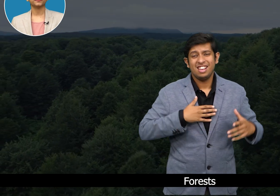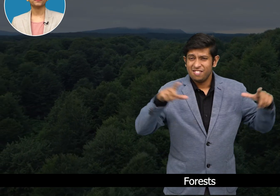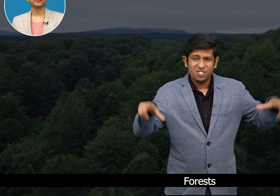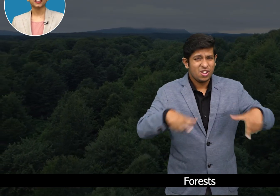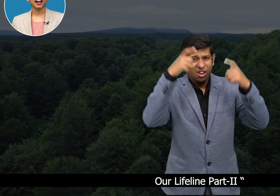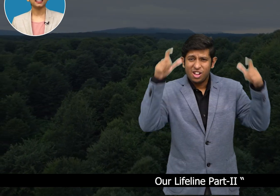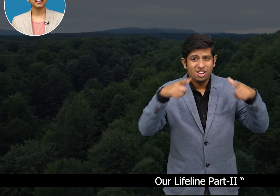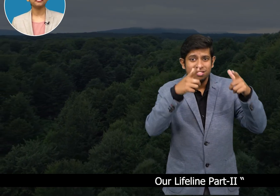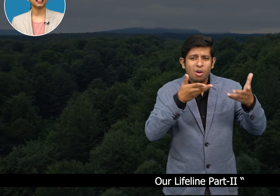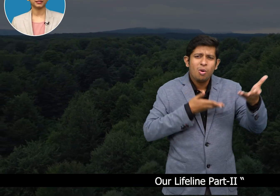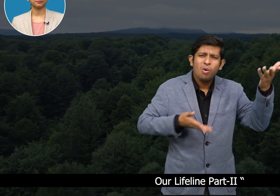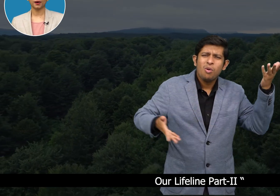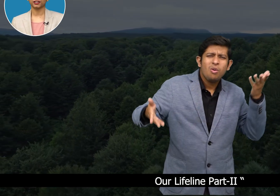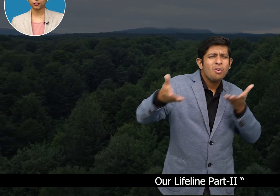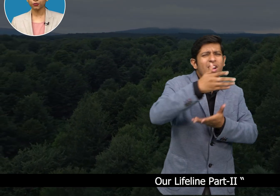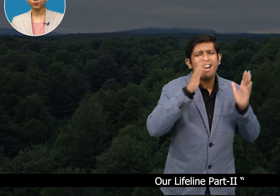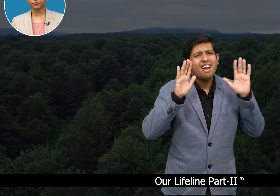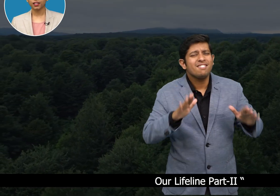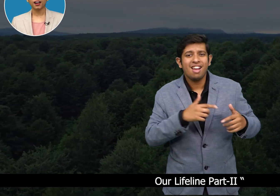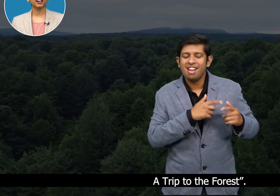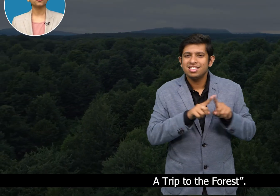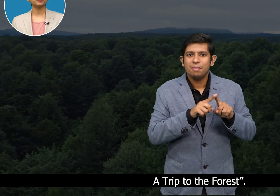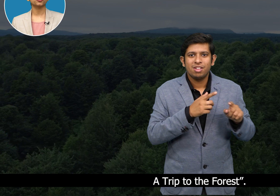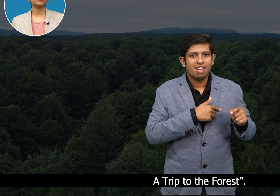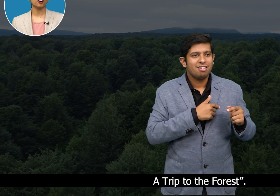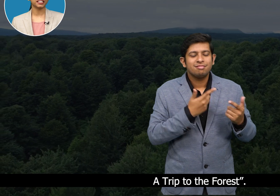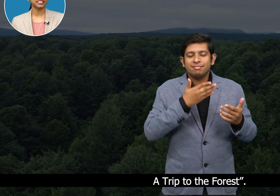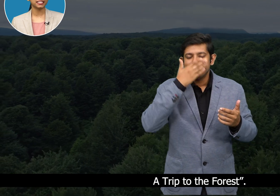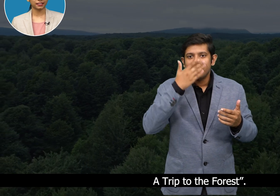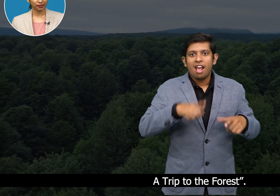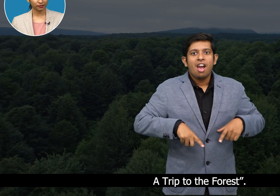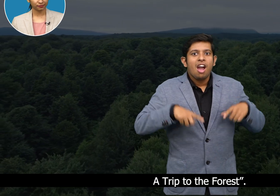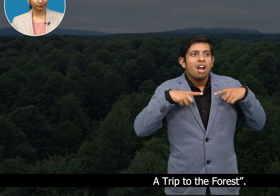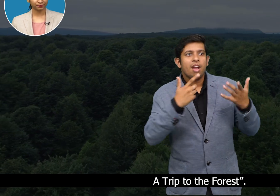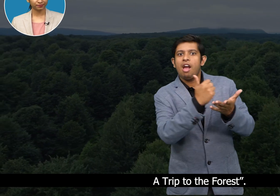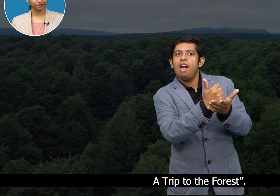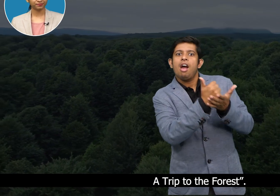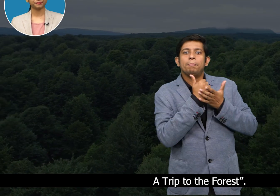Forest, a lifeline, part 2, a trip to the forest.